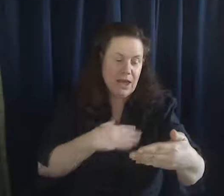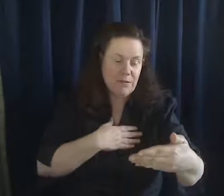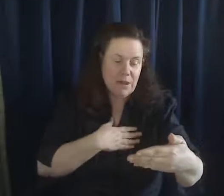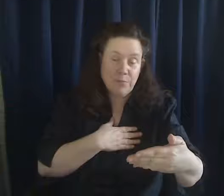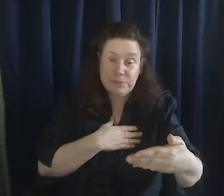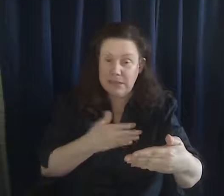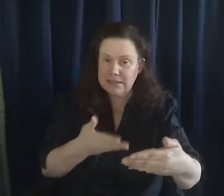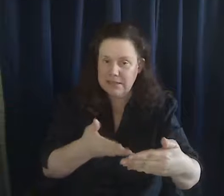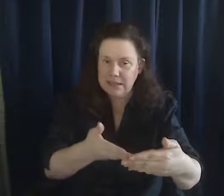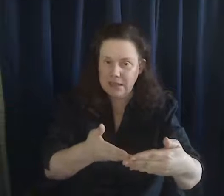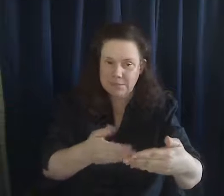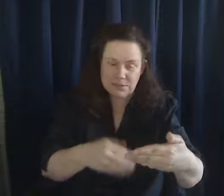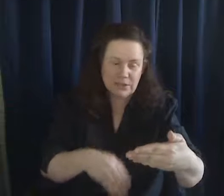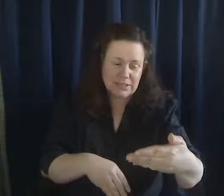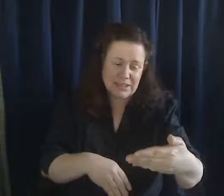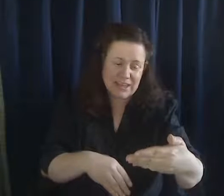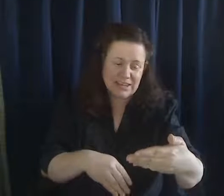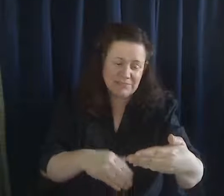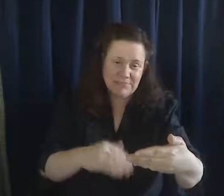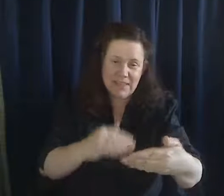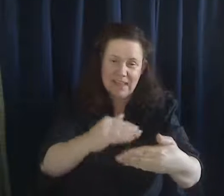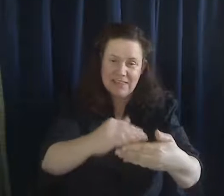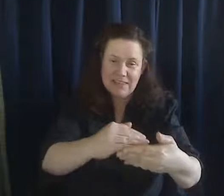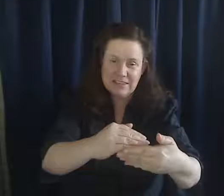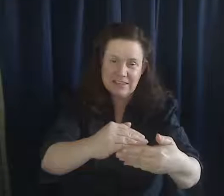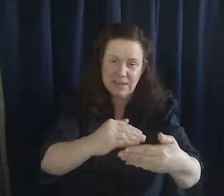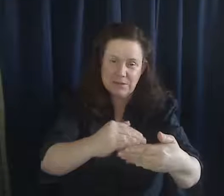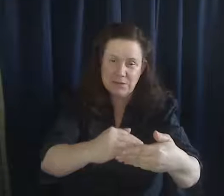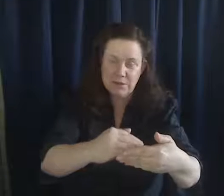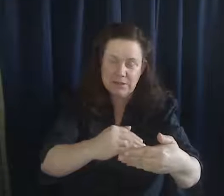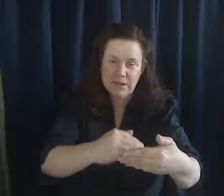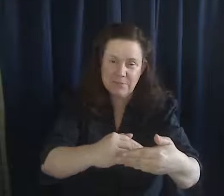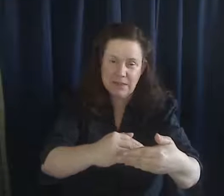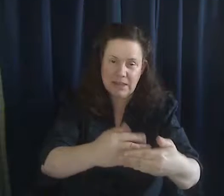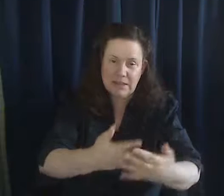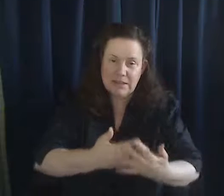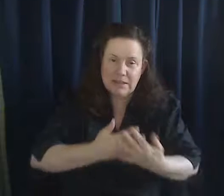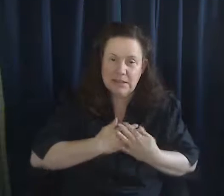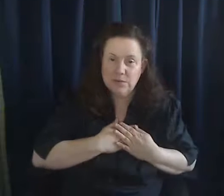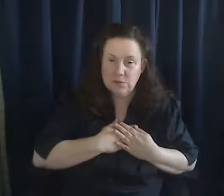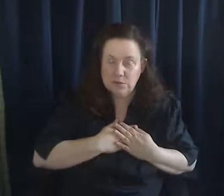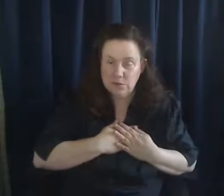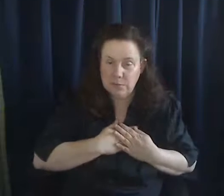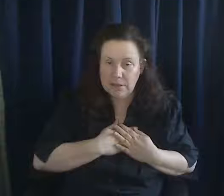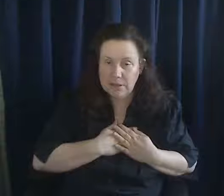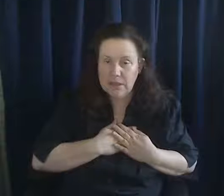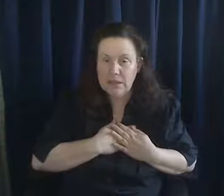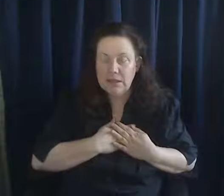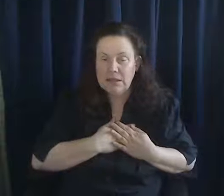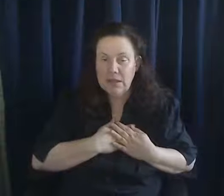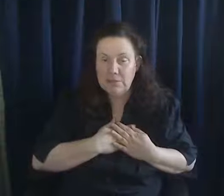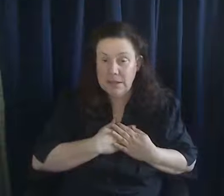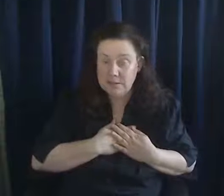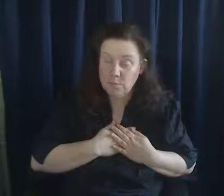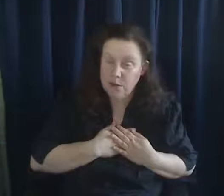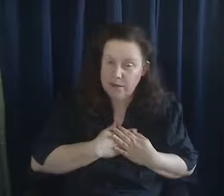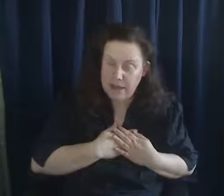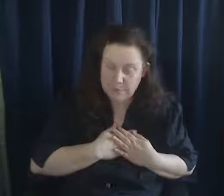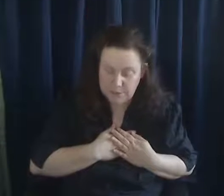I pretended like I was looking at it, and then like I was going line by line, and then I drew it to me. That's one option.